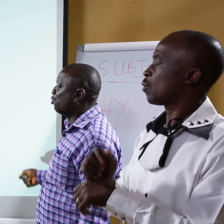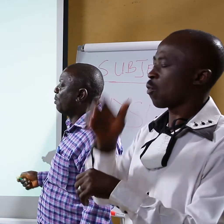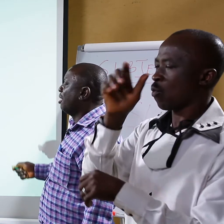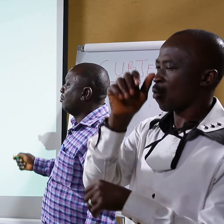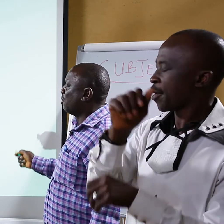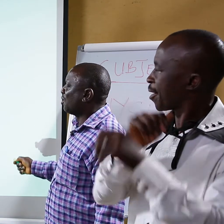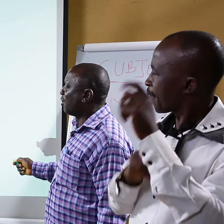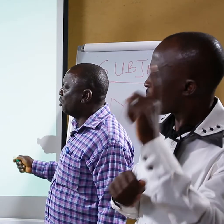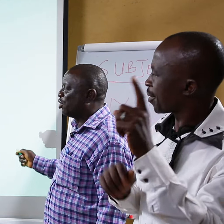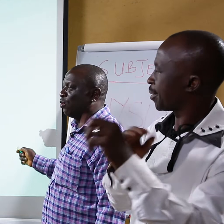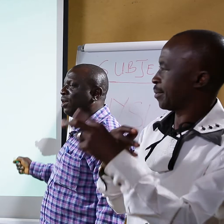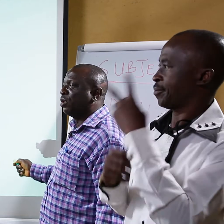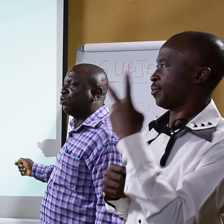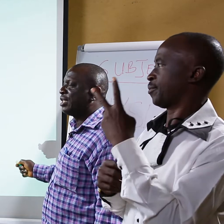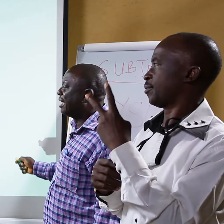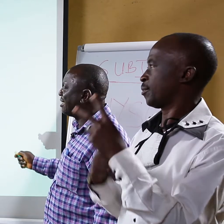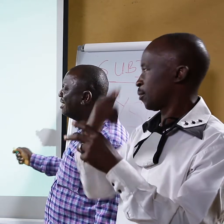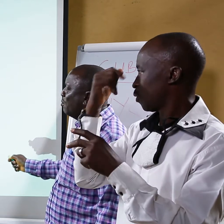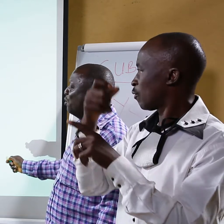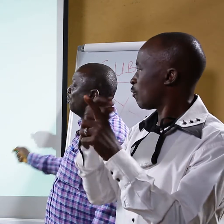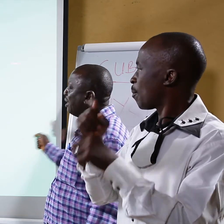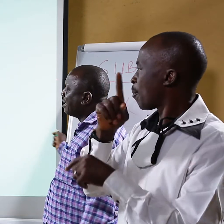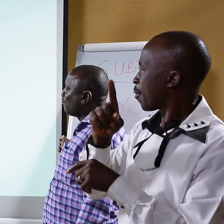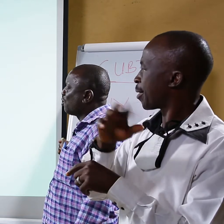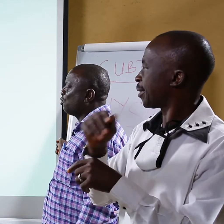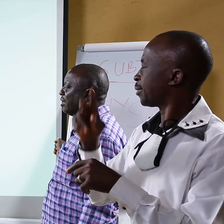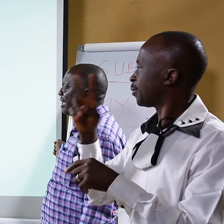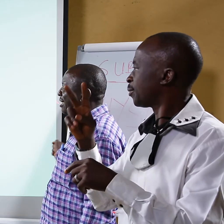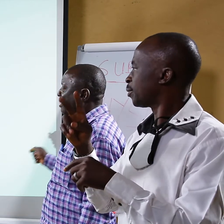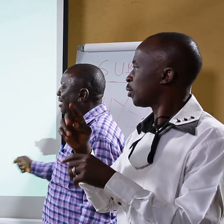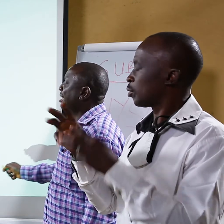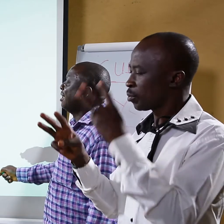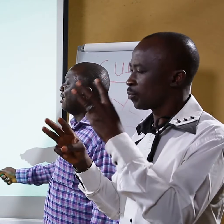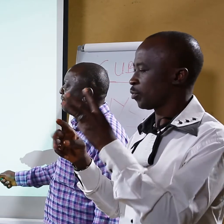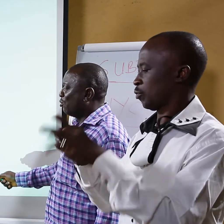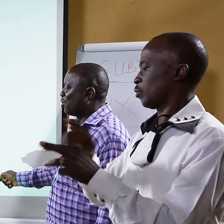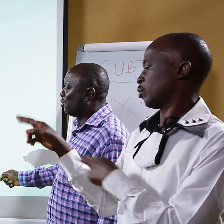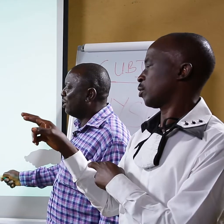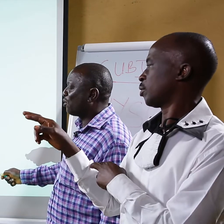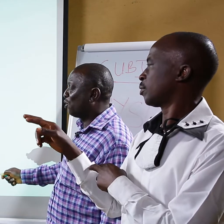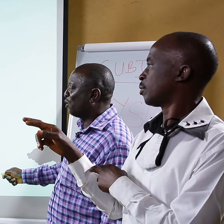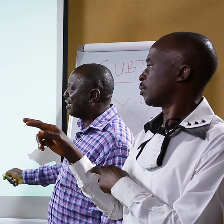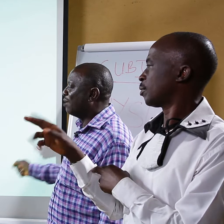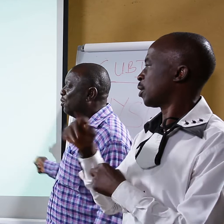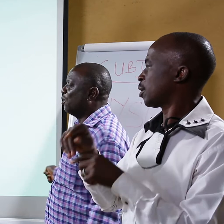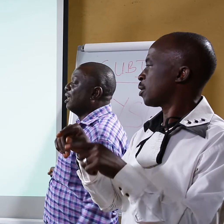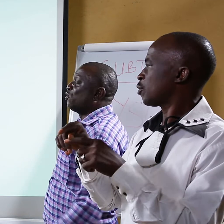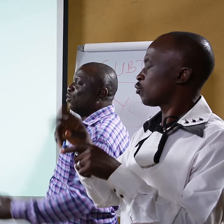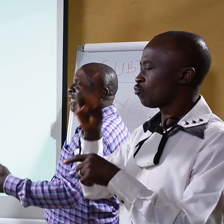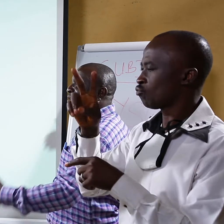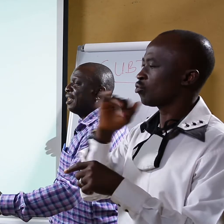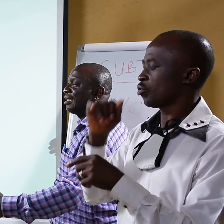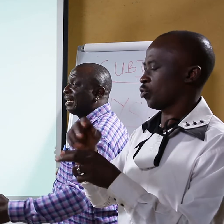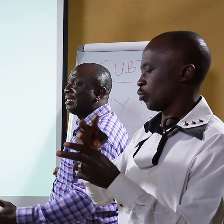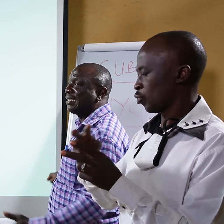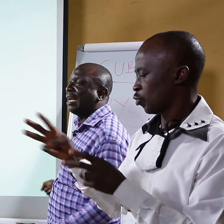and 2, because from equation 1 we could see that W is equals to, on the right hand side, equation 2 is W. So